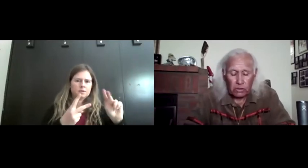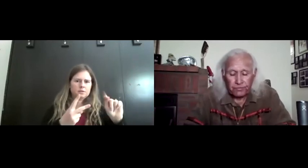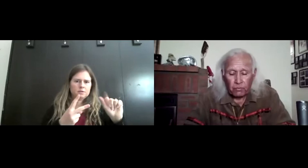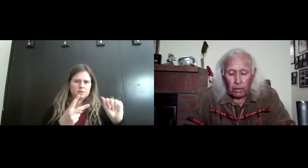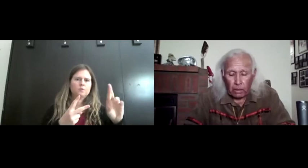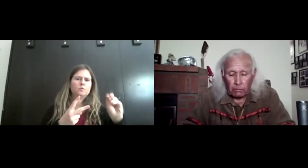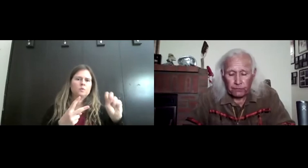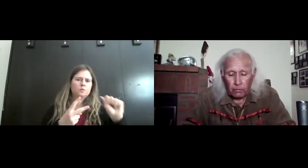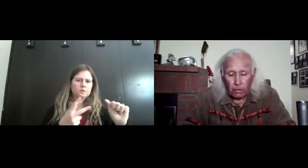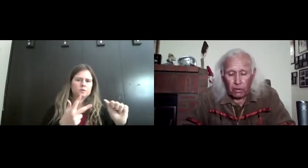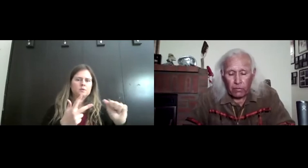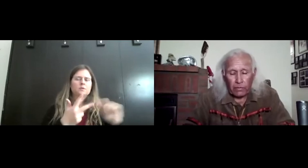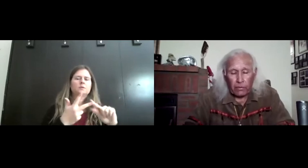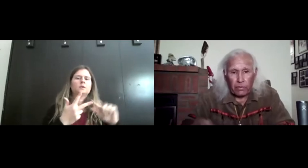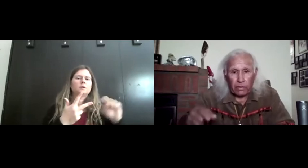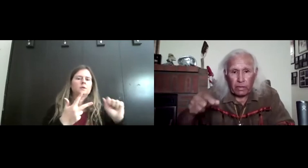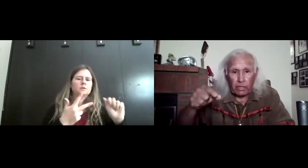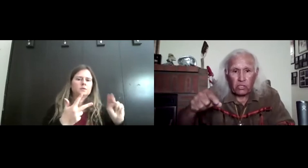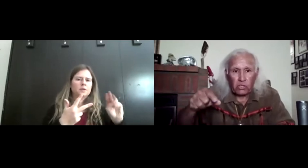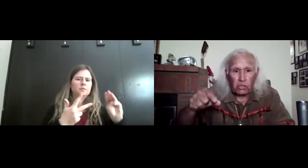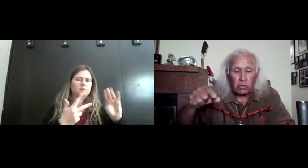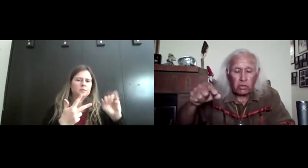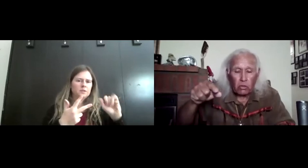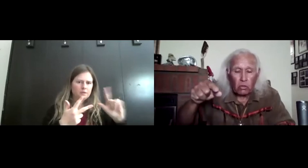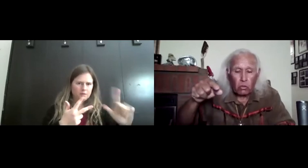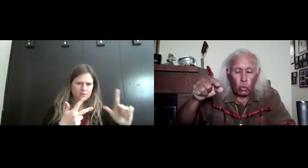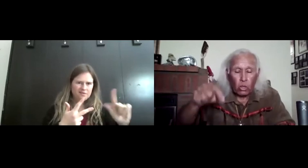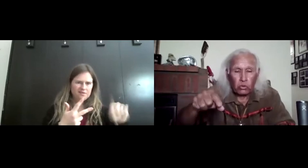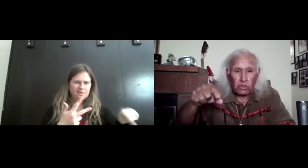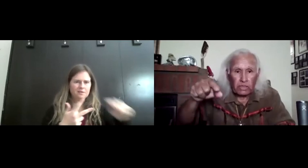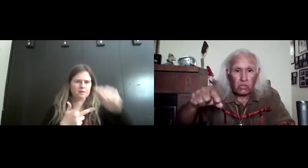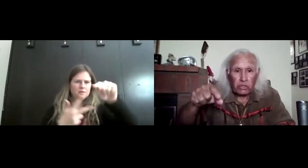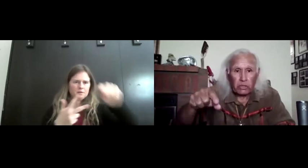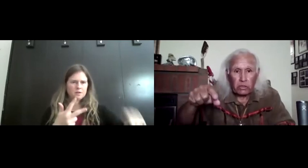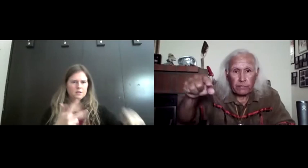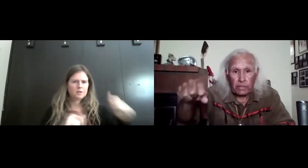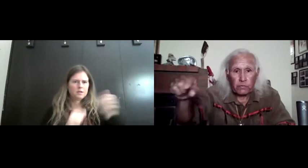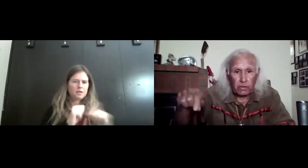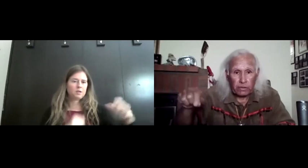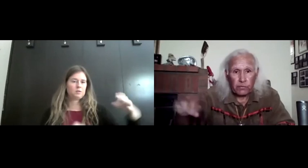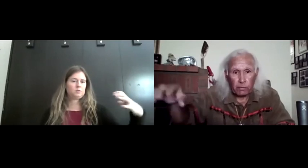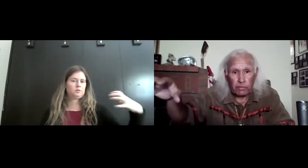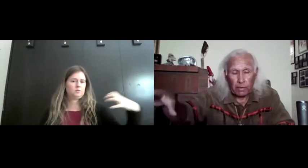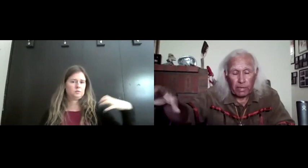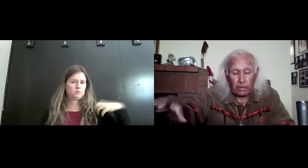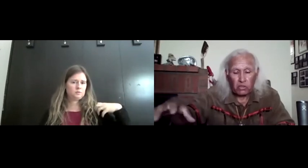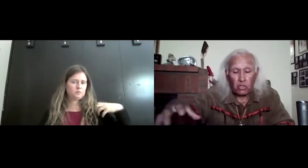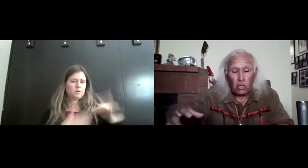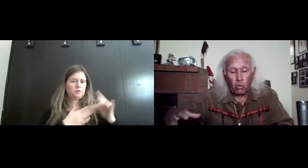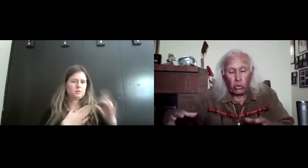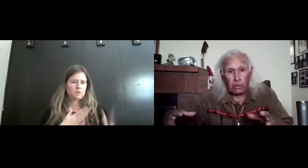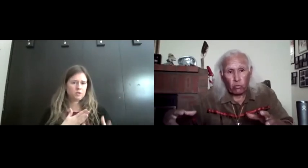other, that each Wote, each leader of each village from the